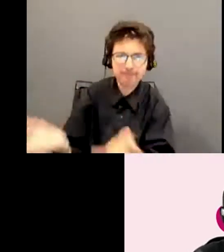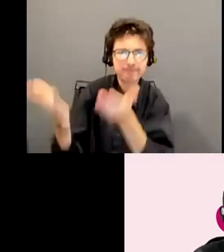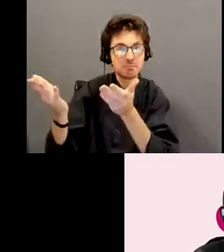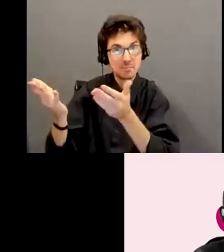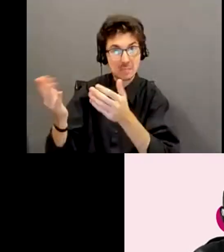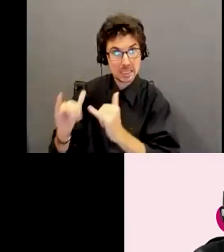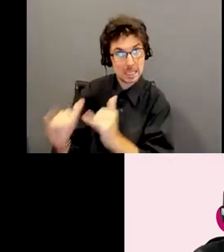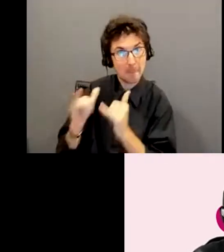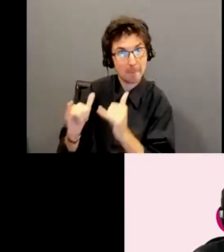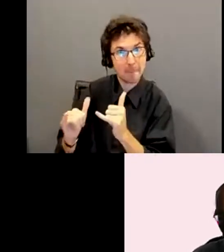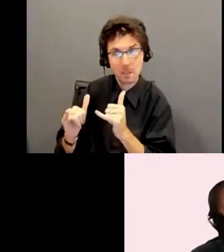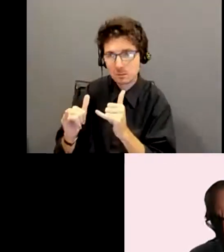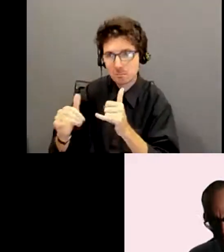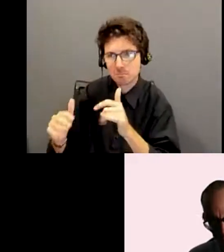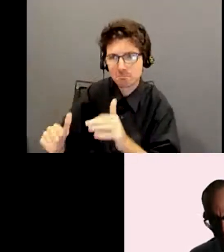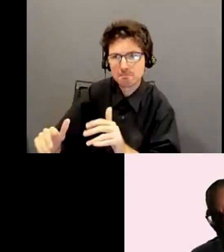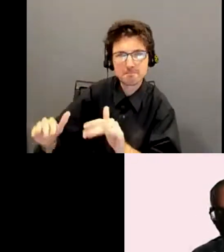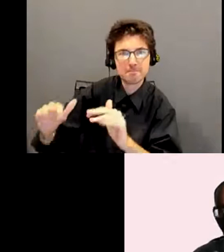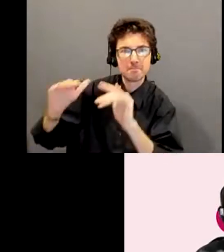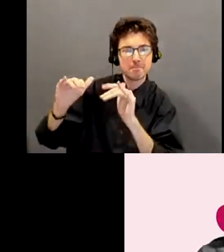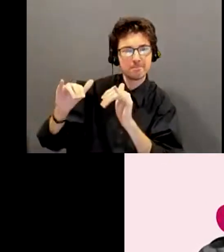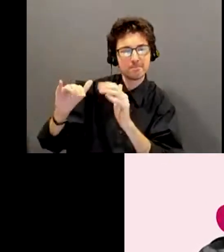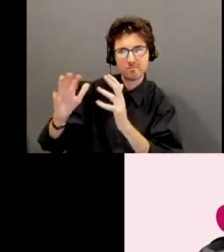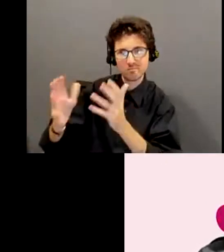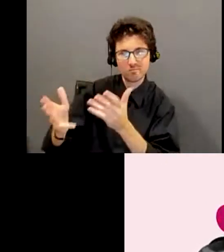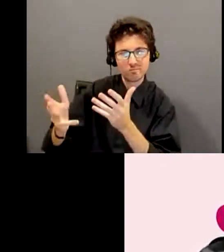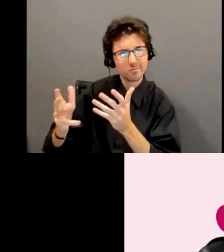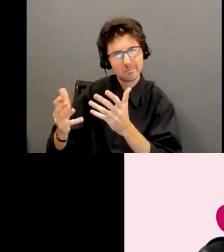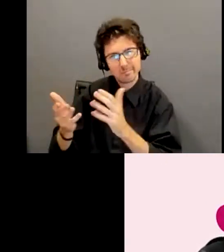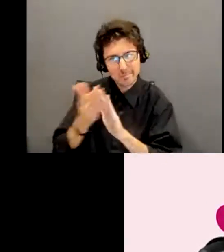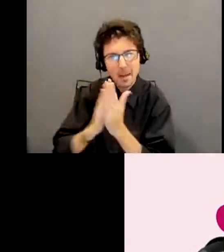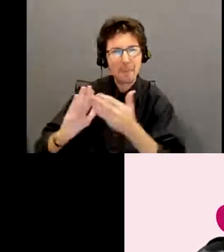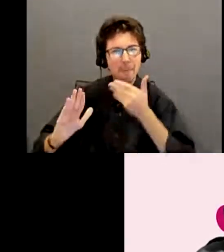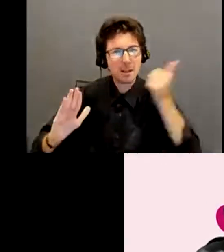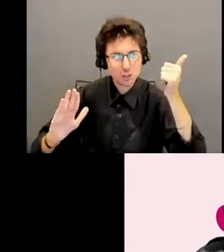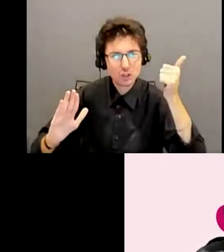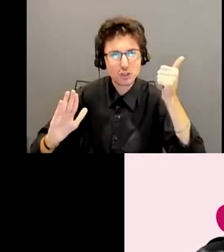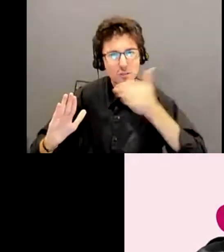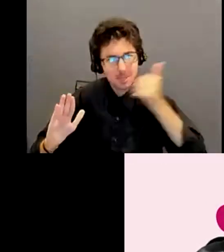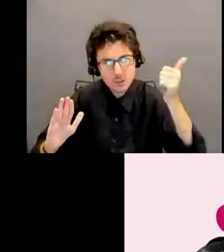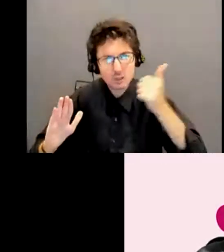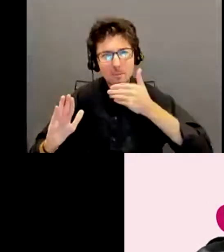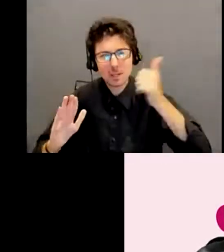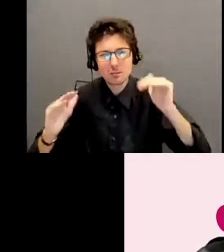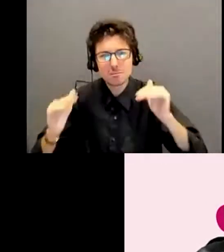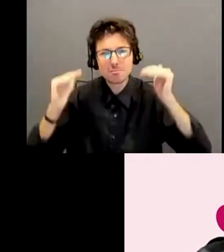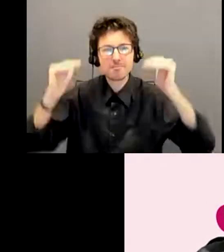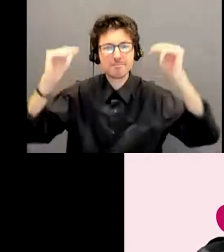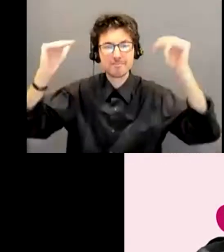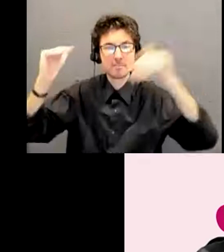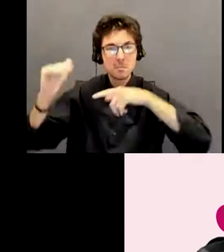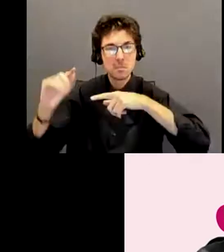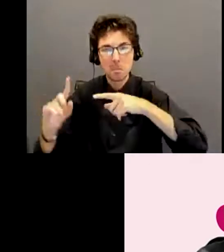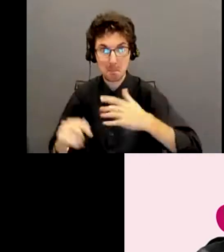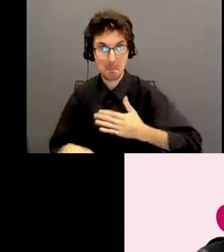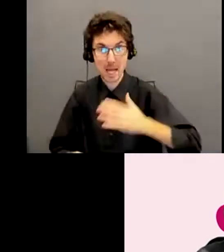to be better, to prevent them my difficult experiment, to teach them what